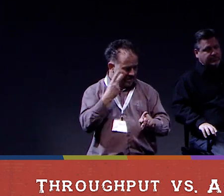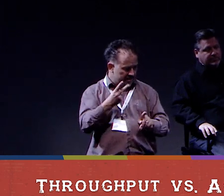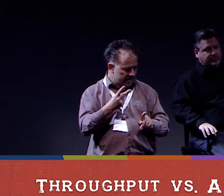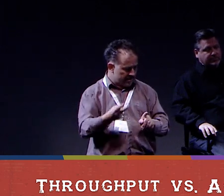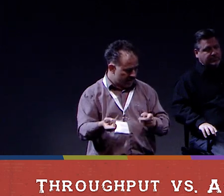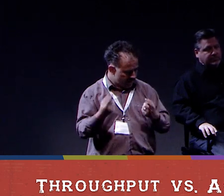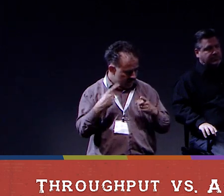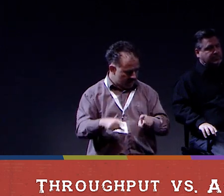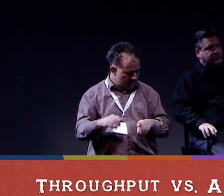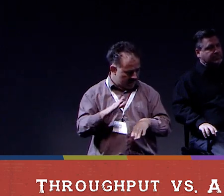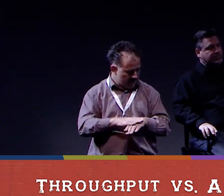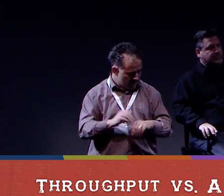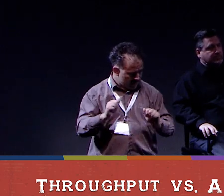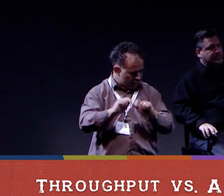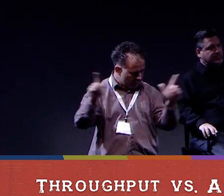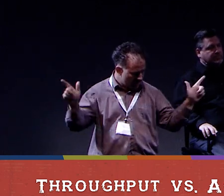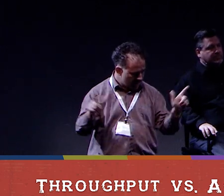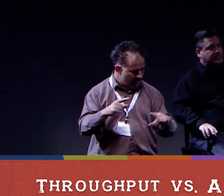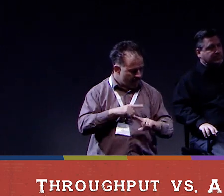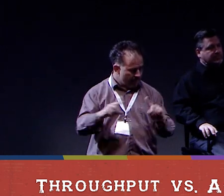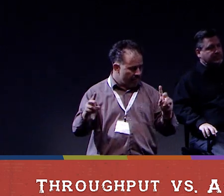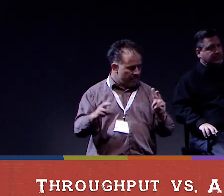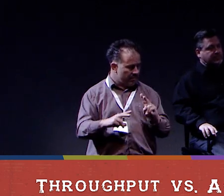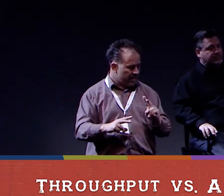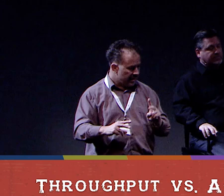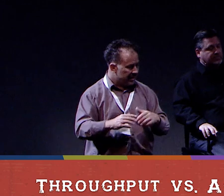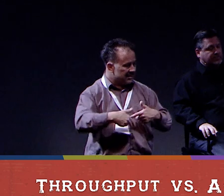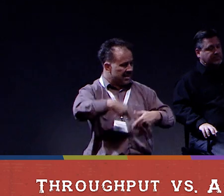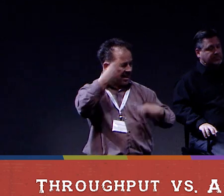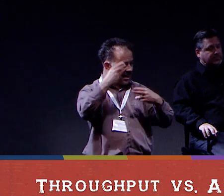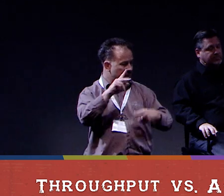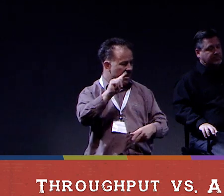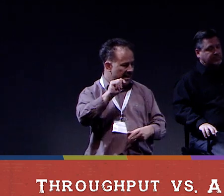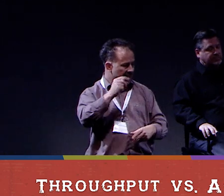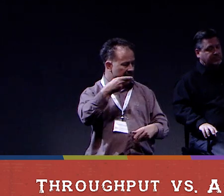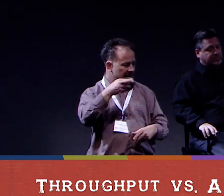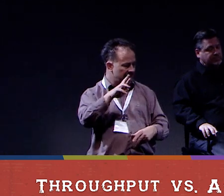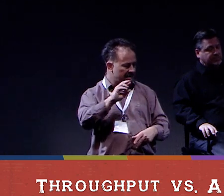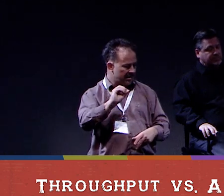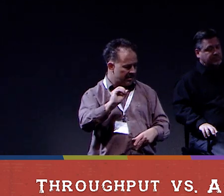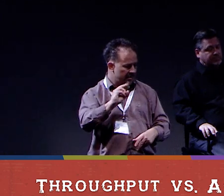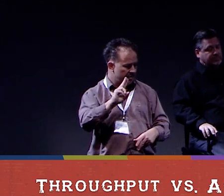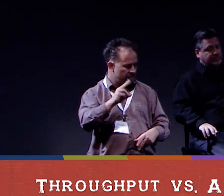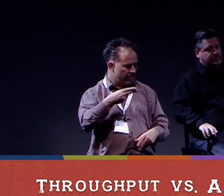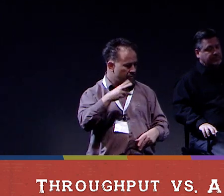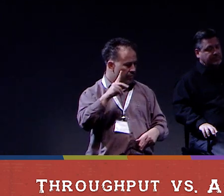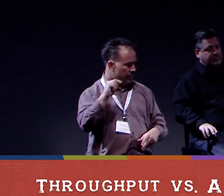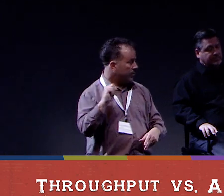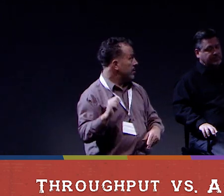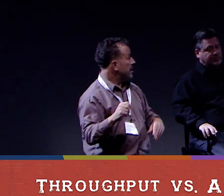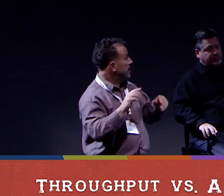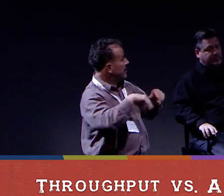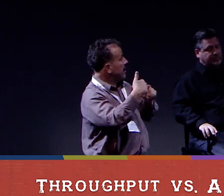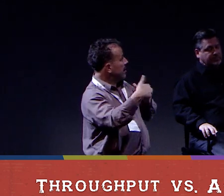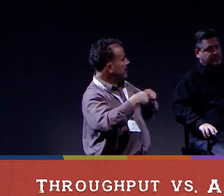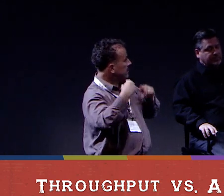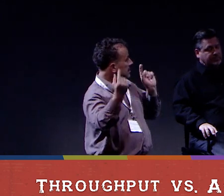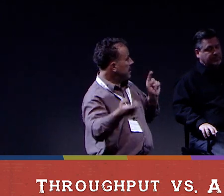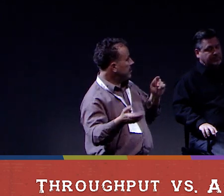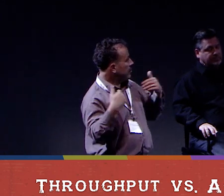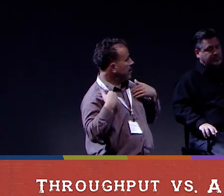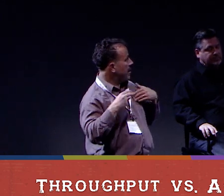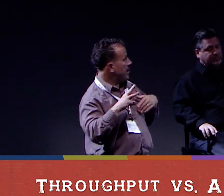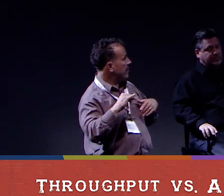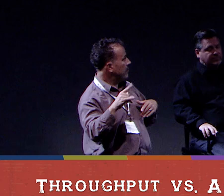going on screen. But it's very high throughput. On the other side of the spectrum here, you have the Wizarding World